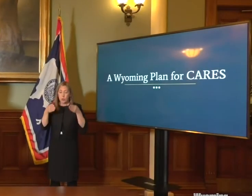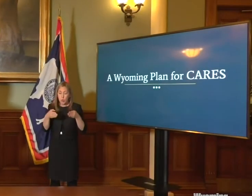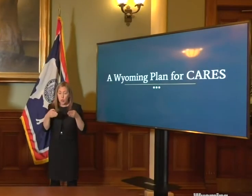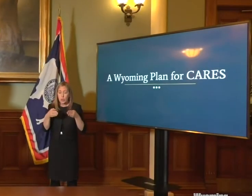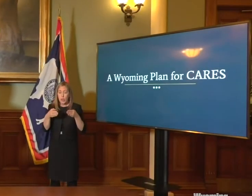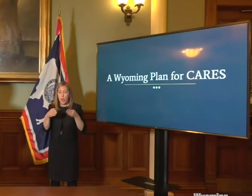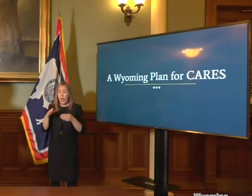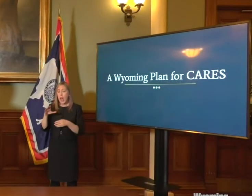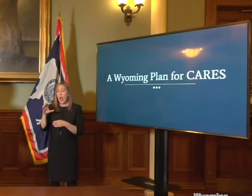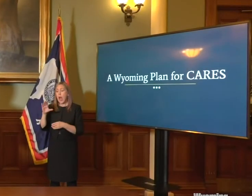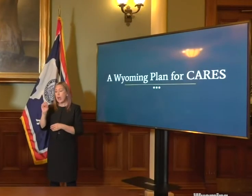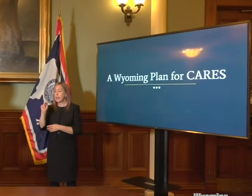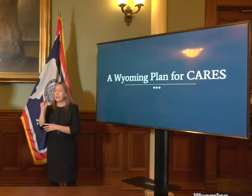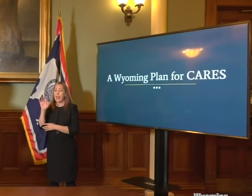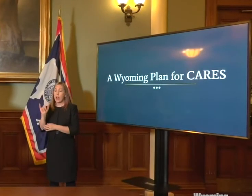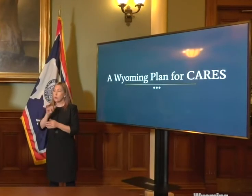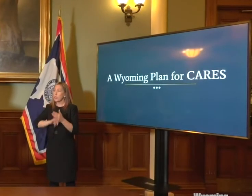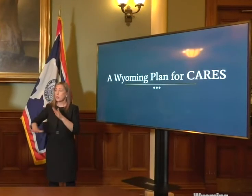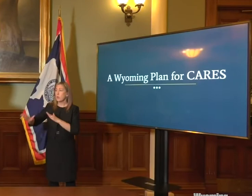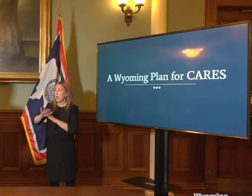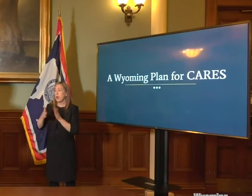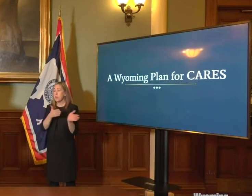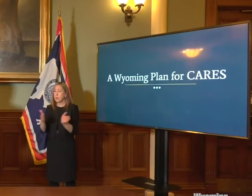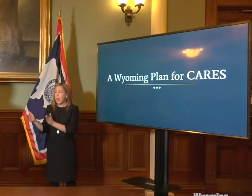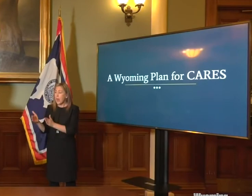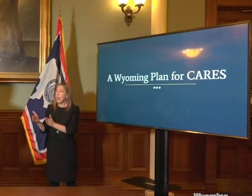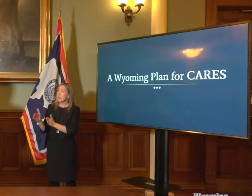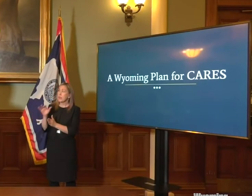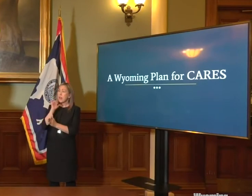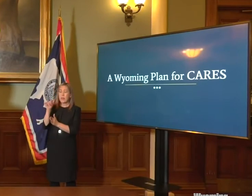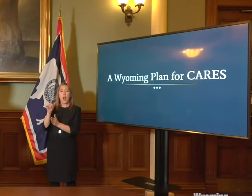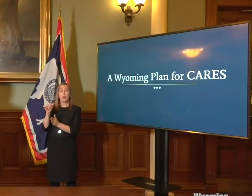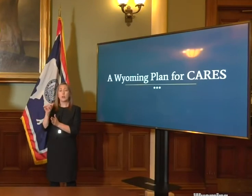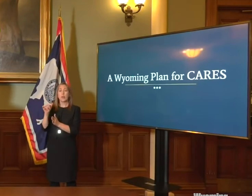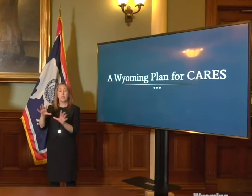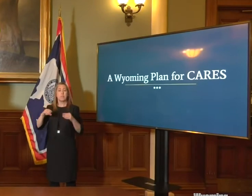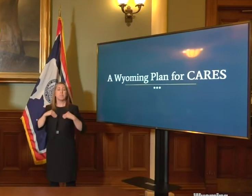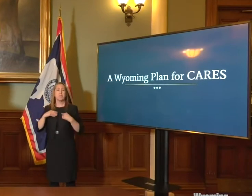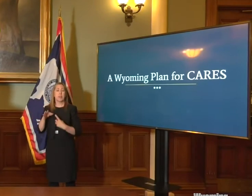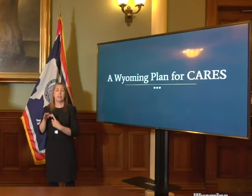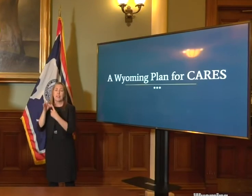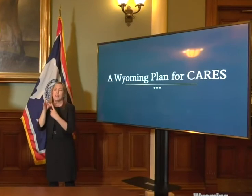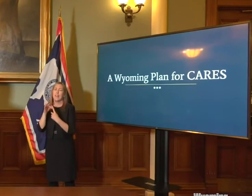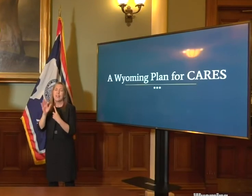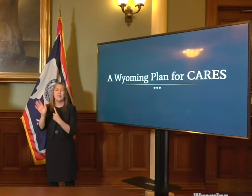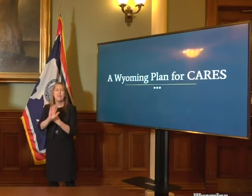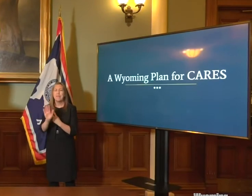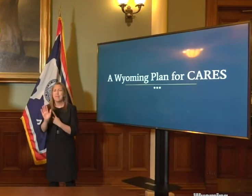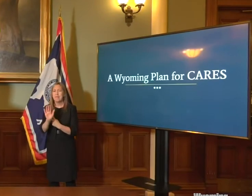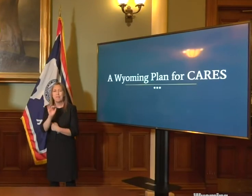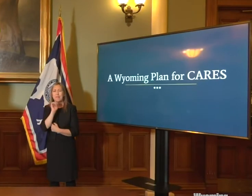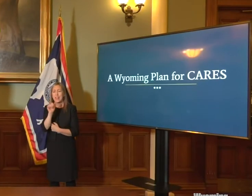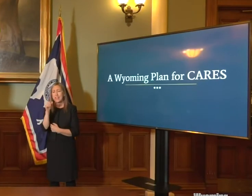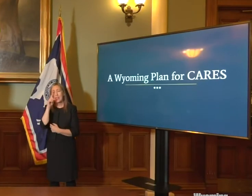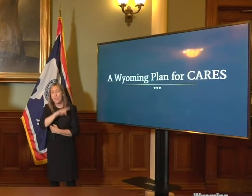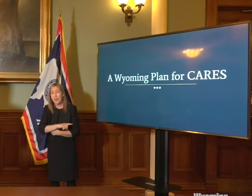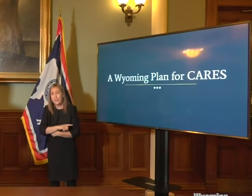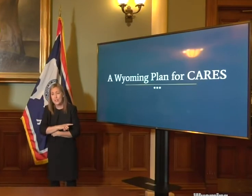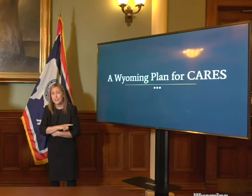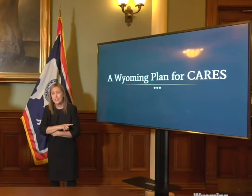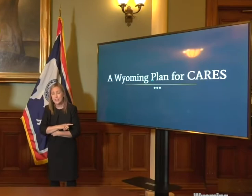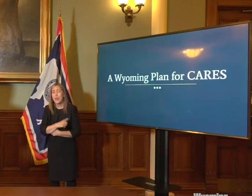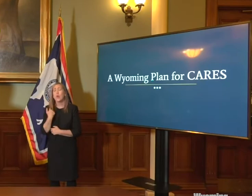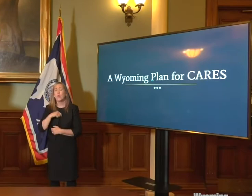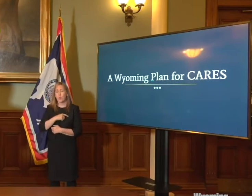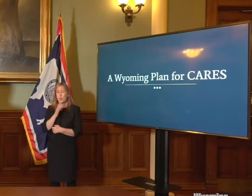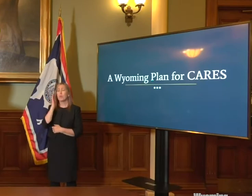countywide plans, isn't going to take any of these exceptions. Please know that is not true. We are going